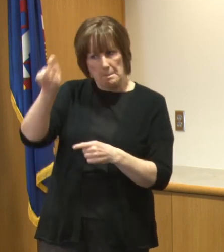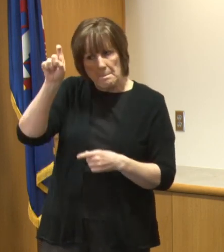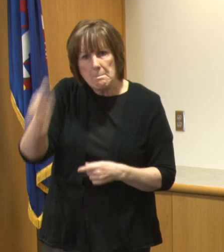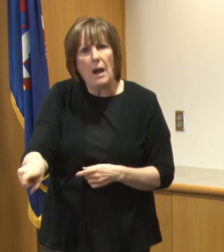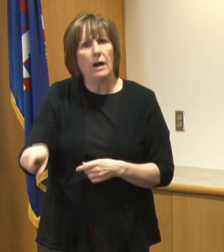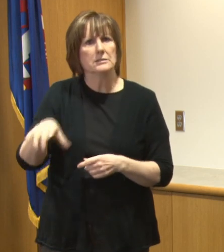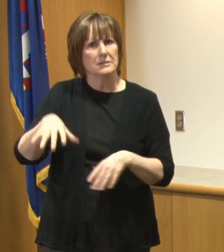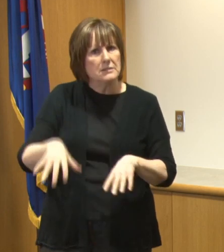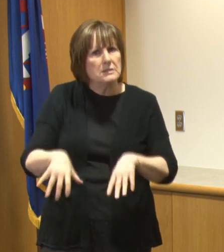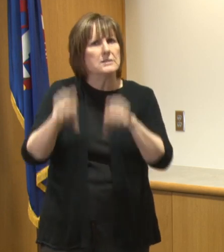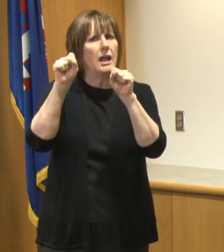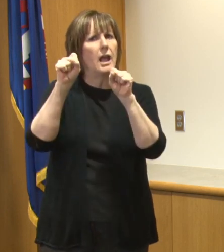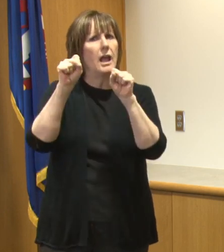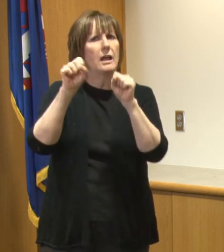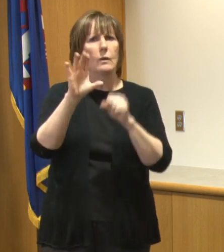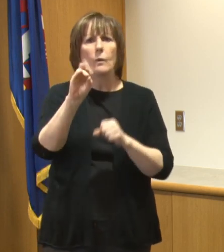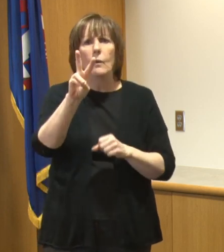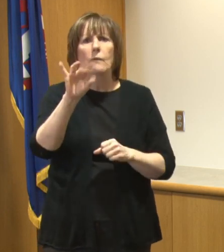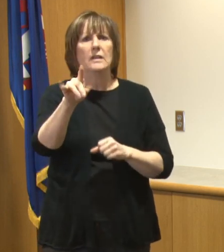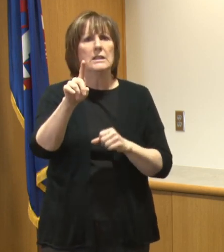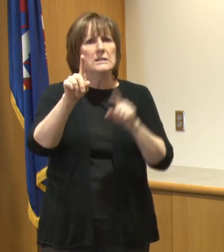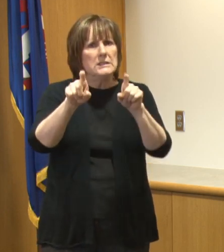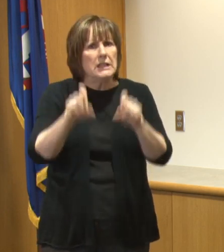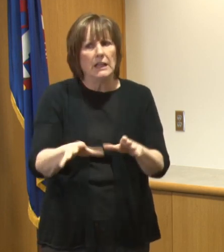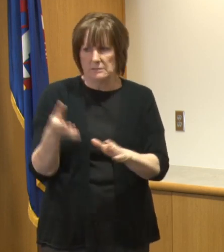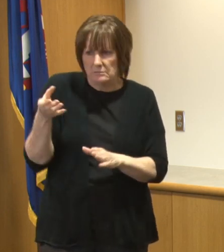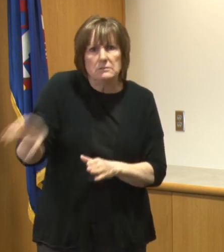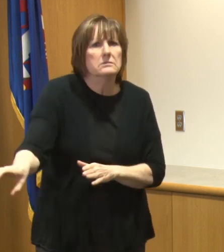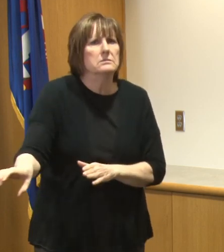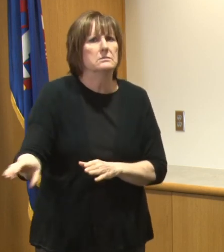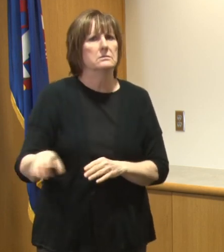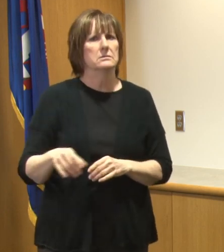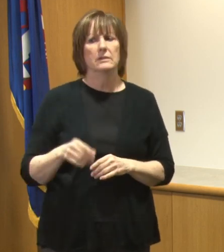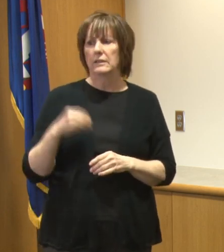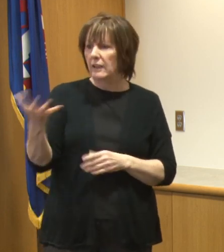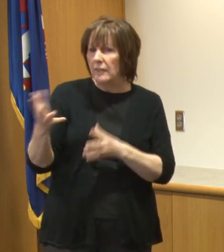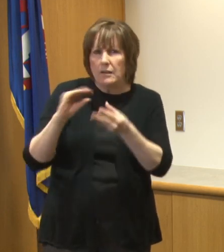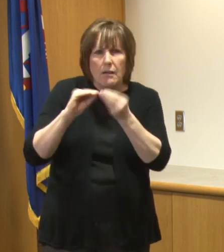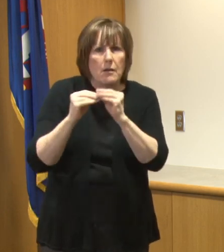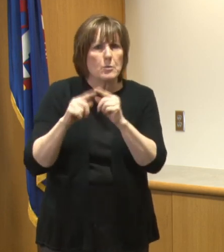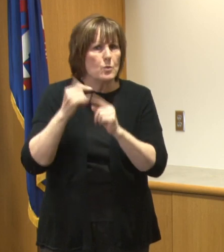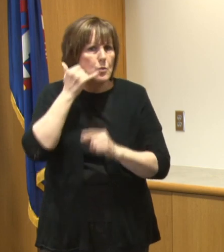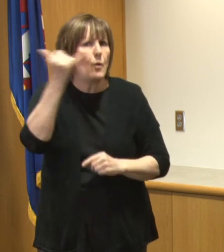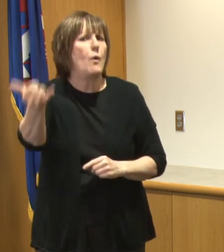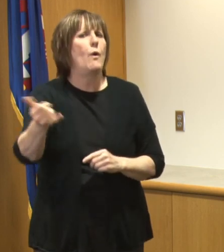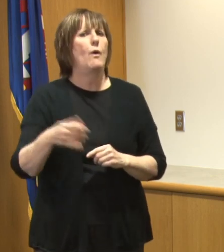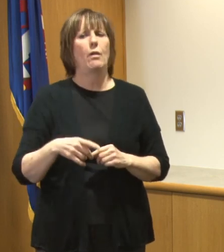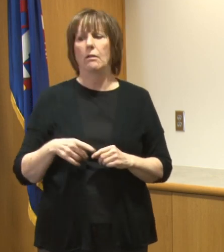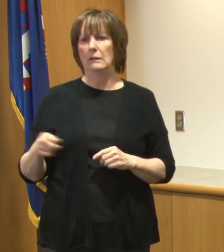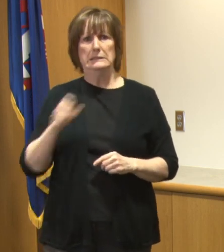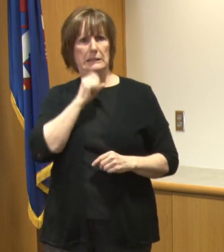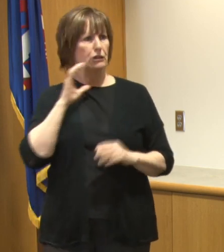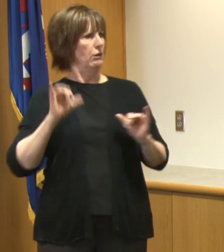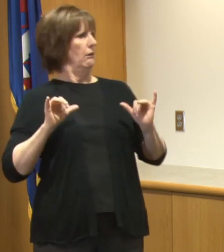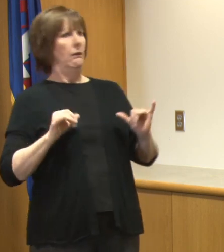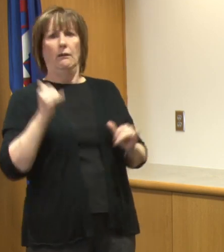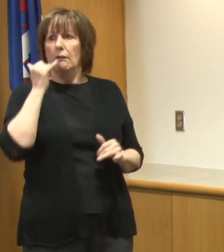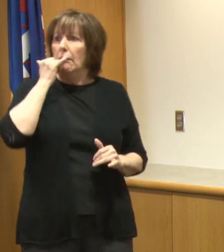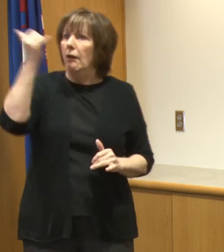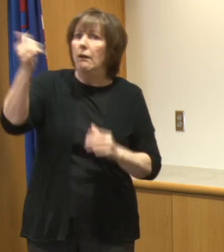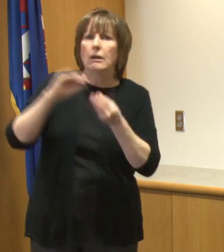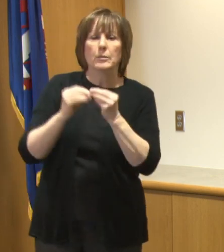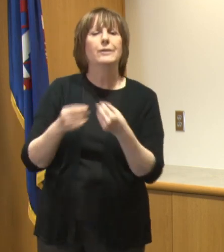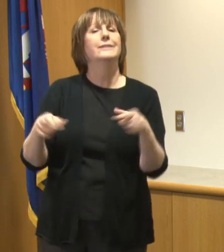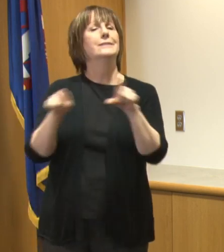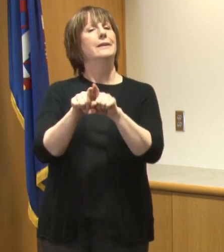take mandatory COVID tests. They're provided with numbers to call. They call those numbers, and again, it's